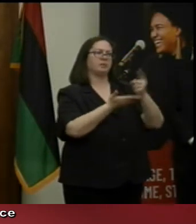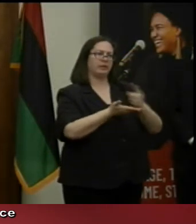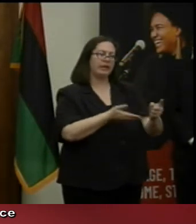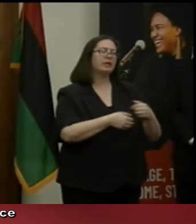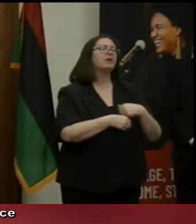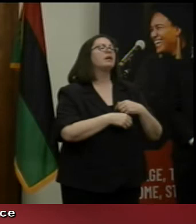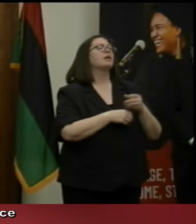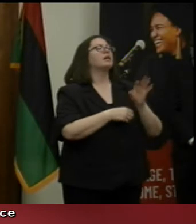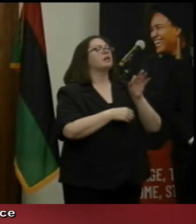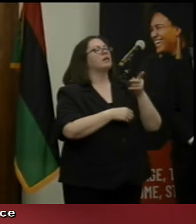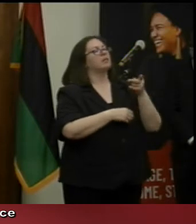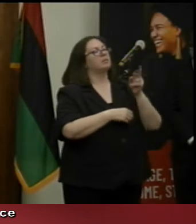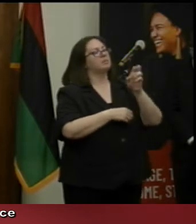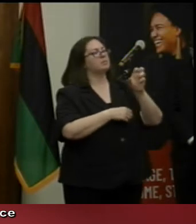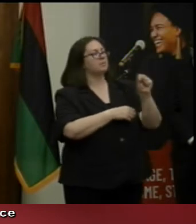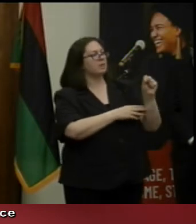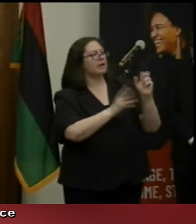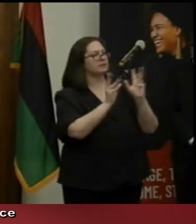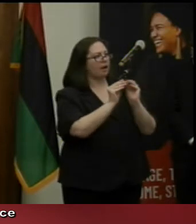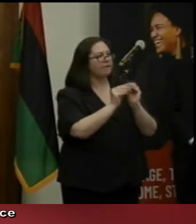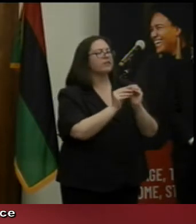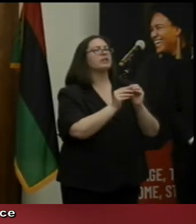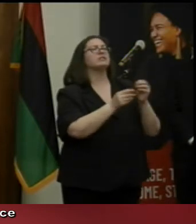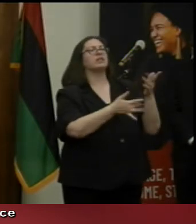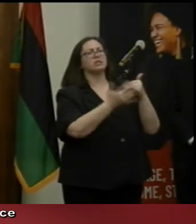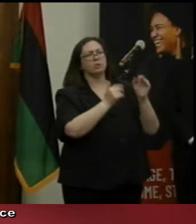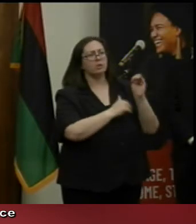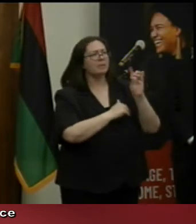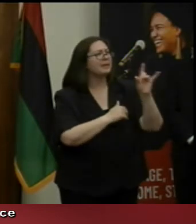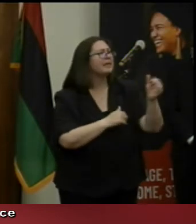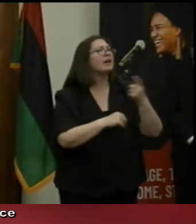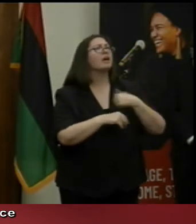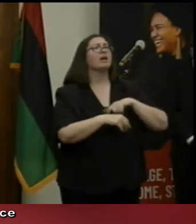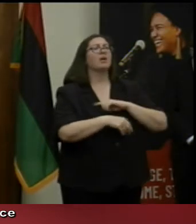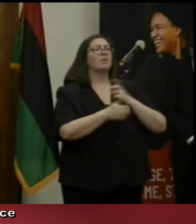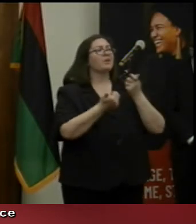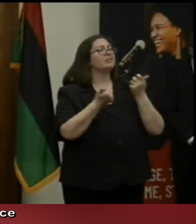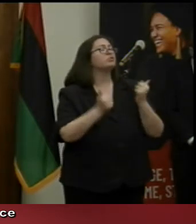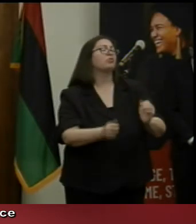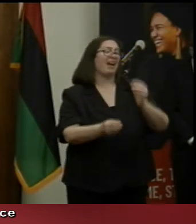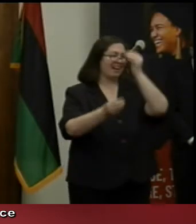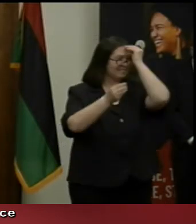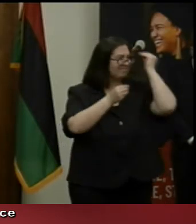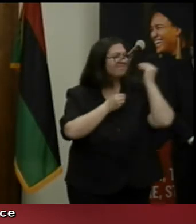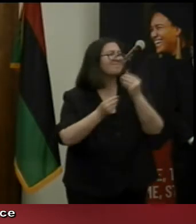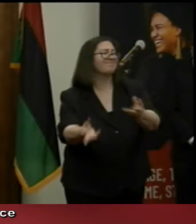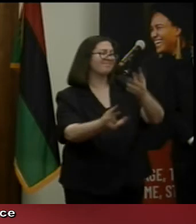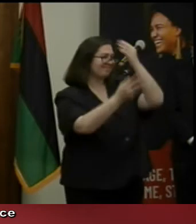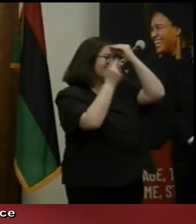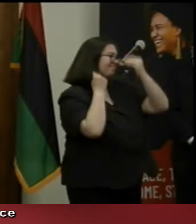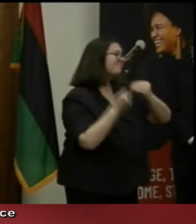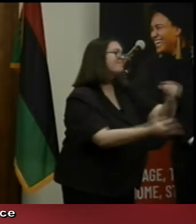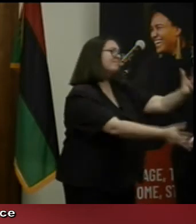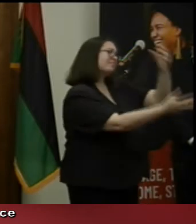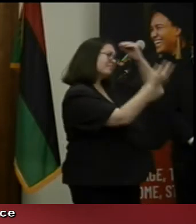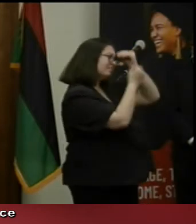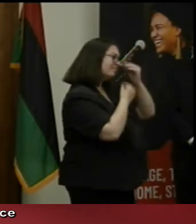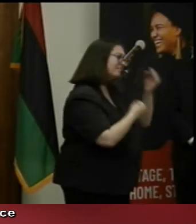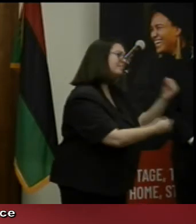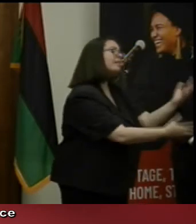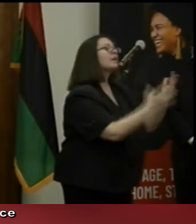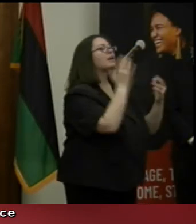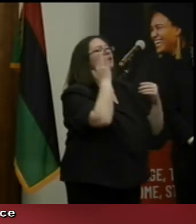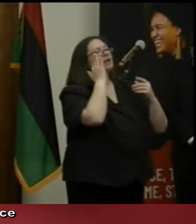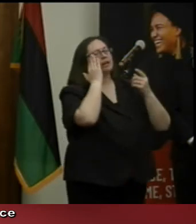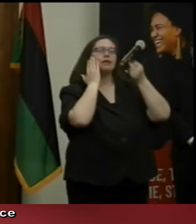We are on social media. We are doing everything that we can to get the information out to people. We know that